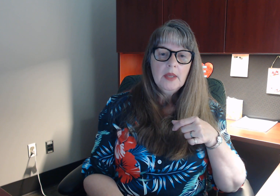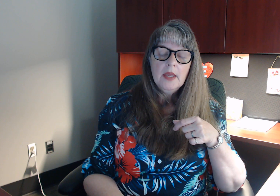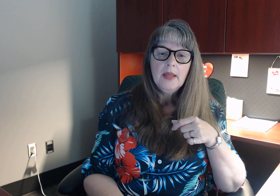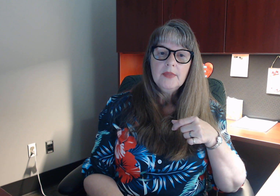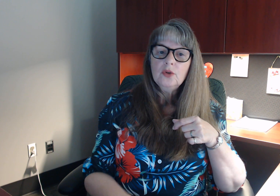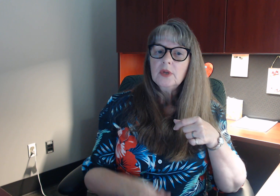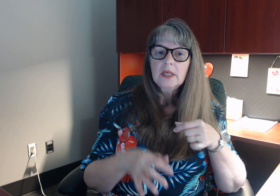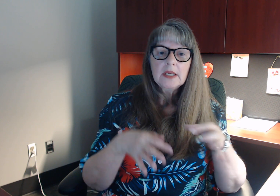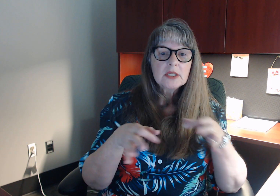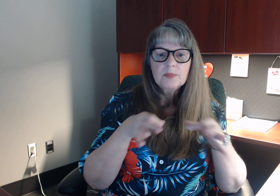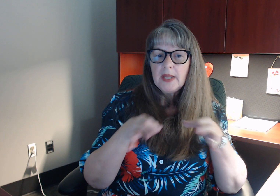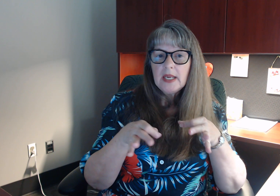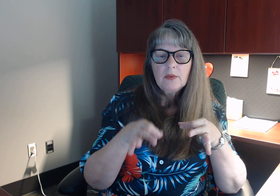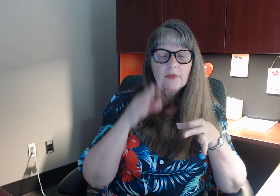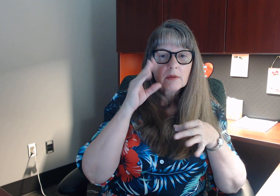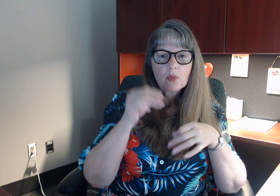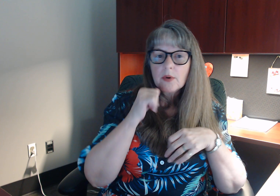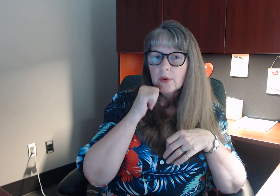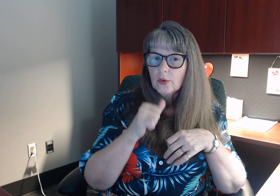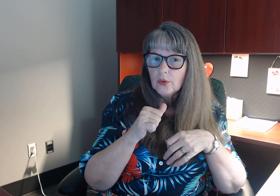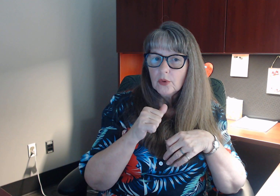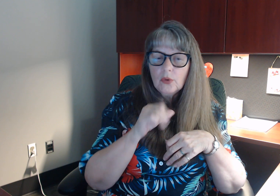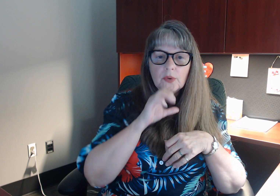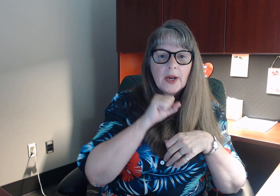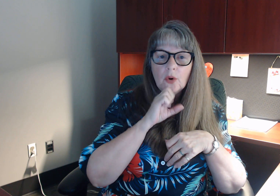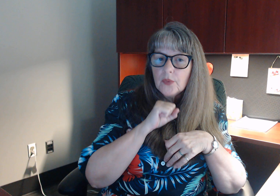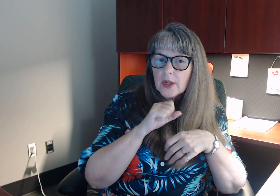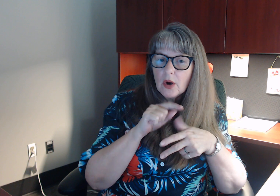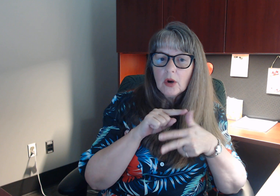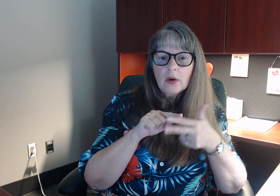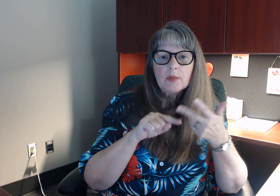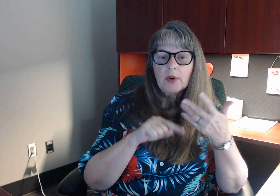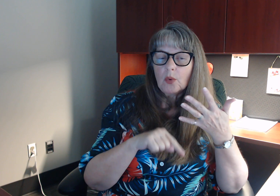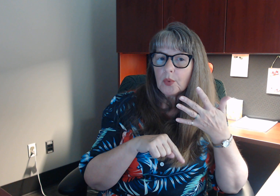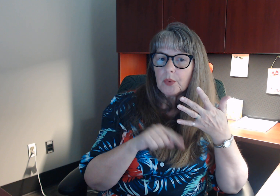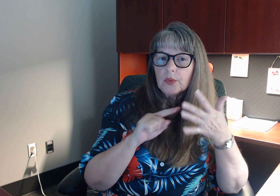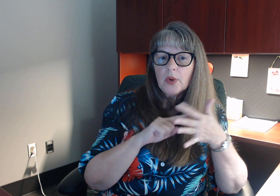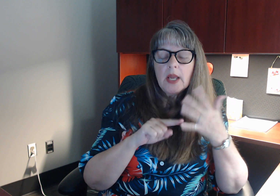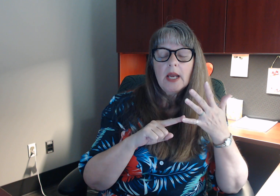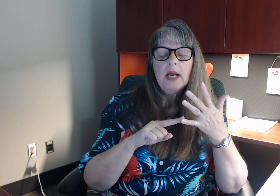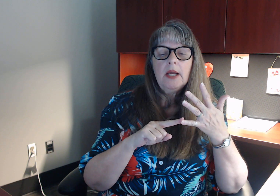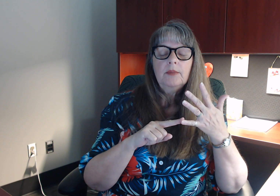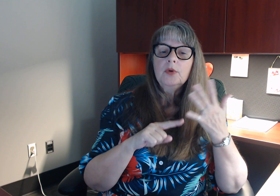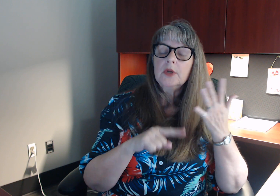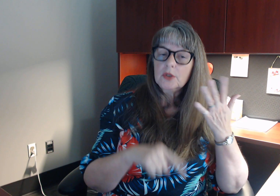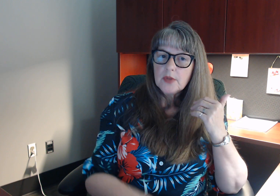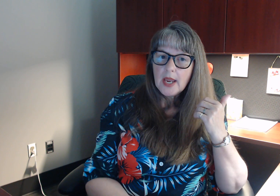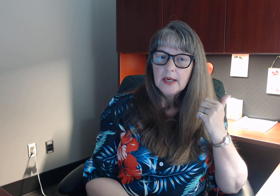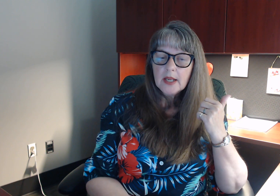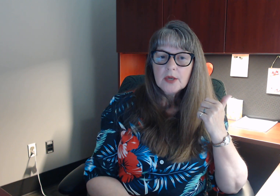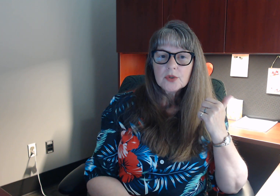And then you can explain if they're a boy or a girl and how old they are, in what order. You can do that.